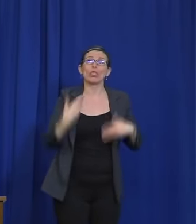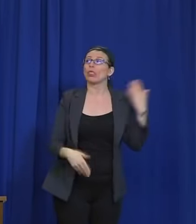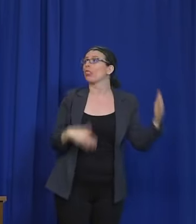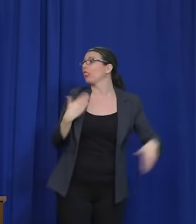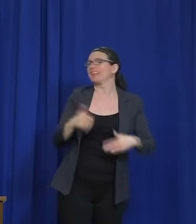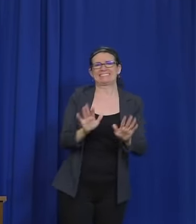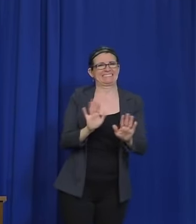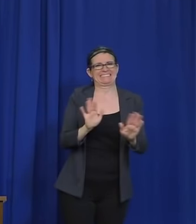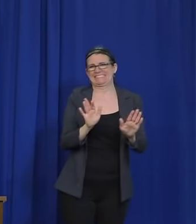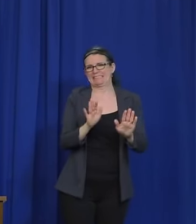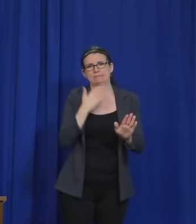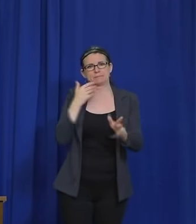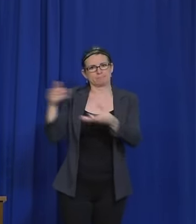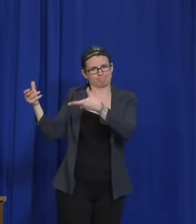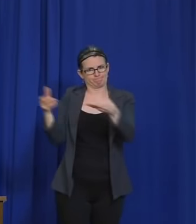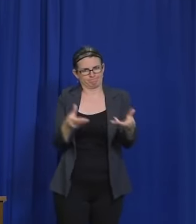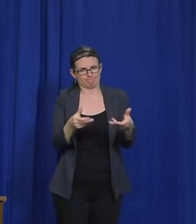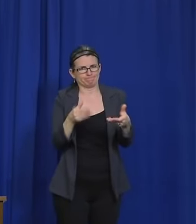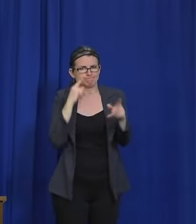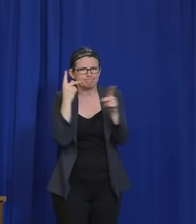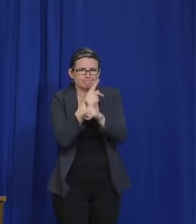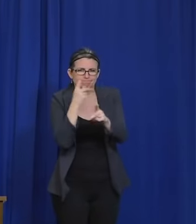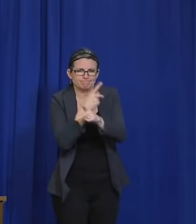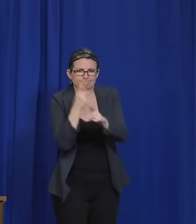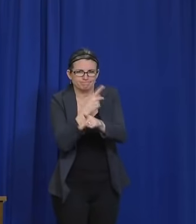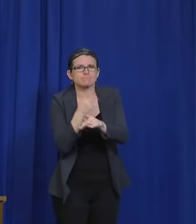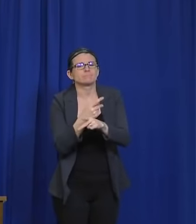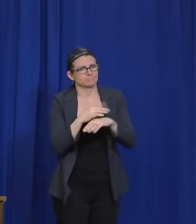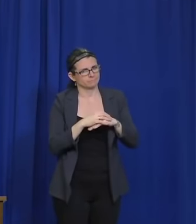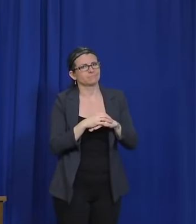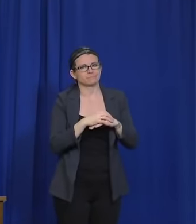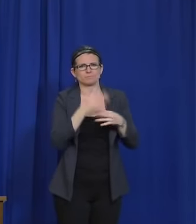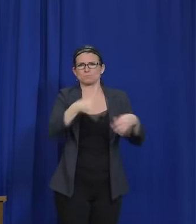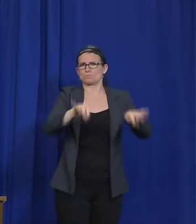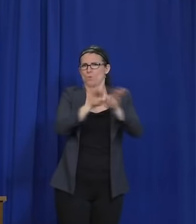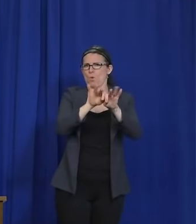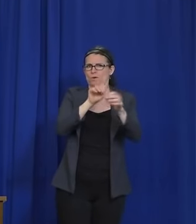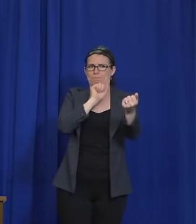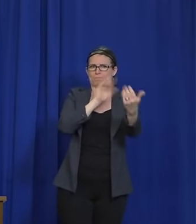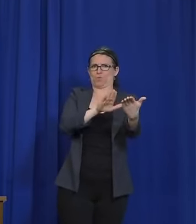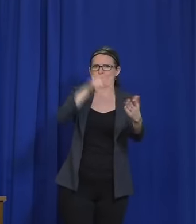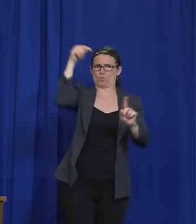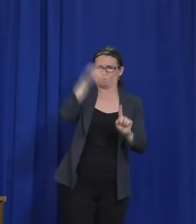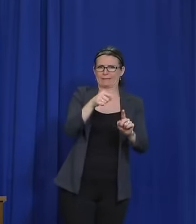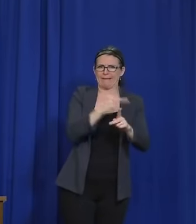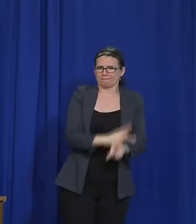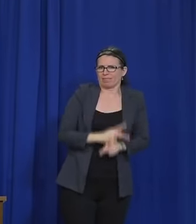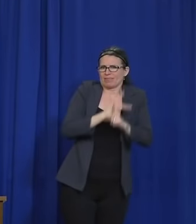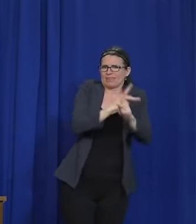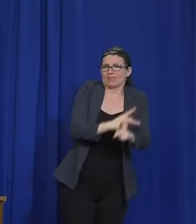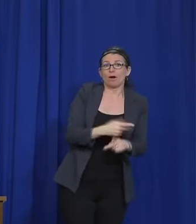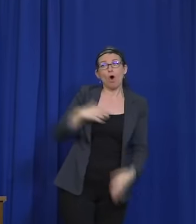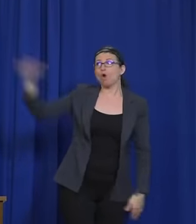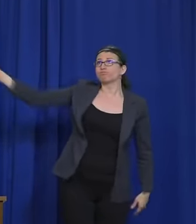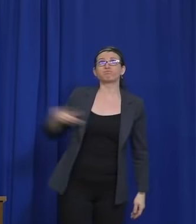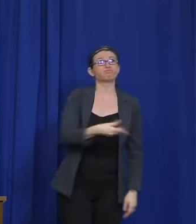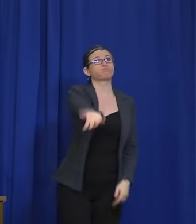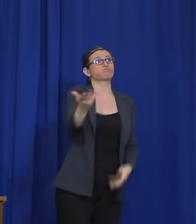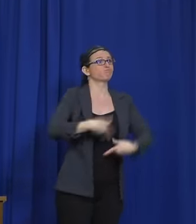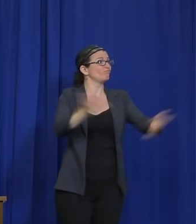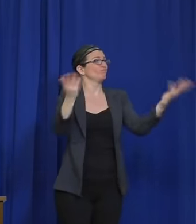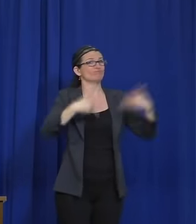part of the larger strategy for the nation to begin to get back to normal in the age of COVID. But do we